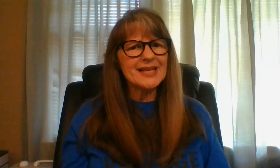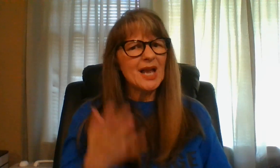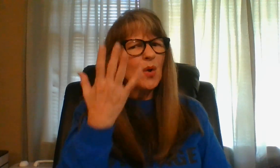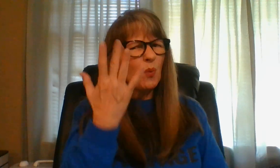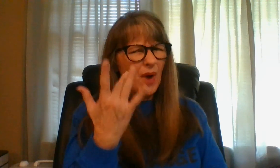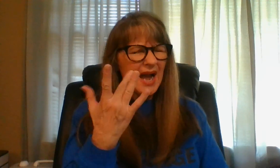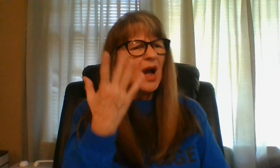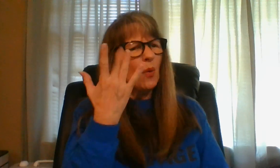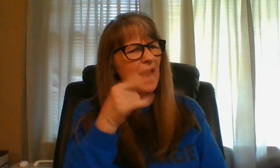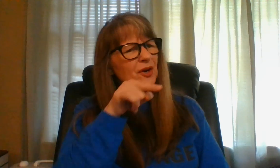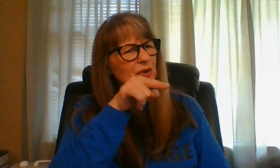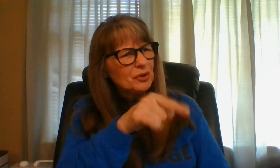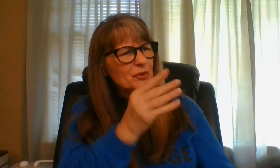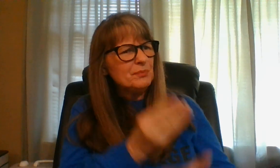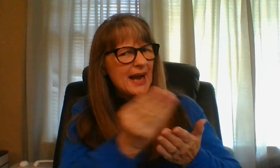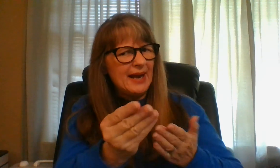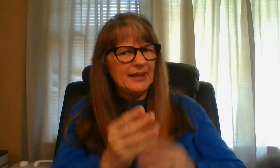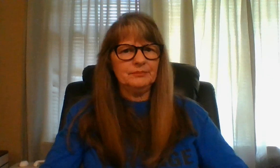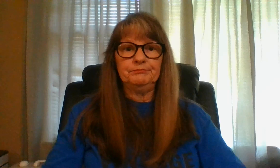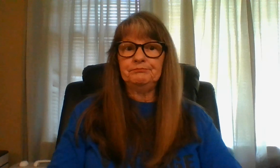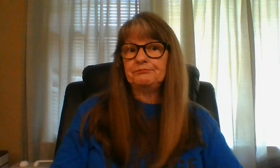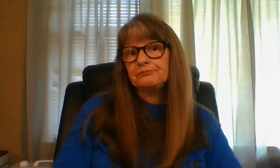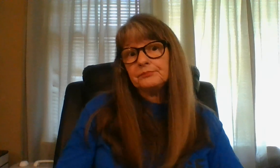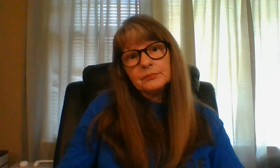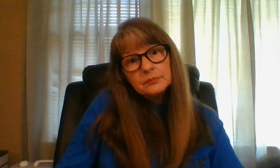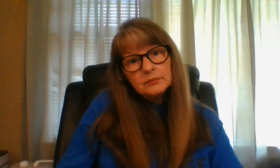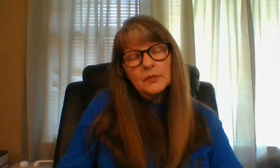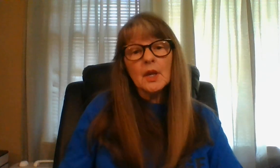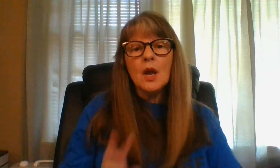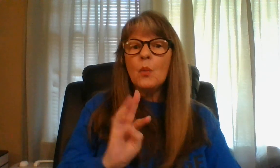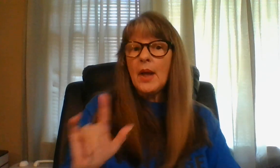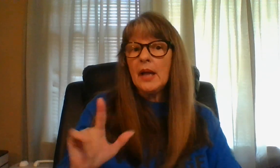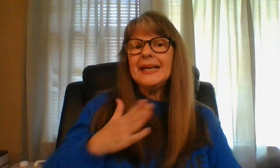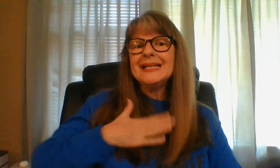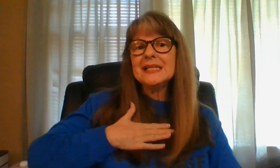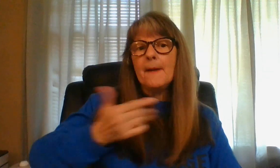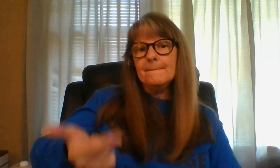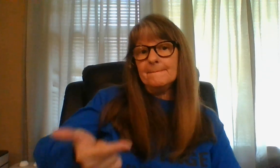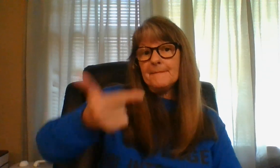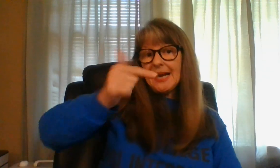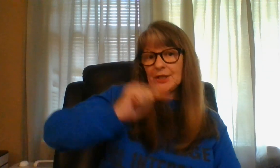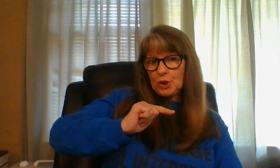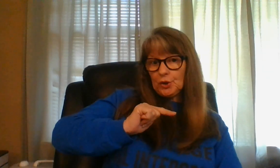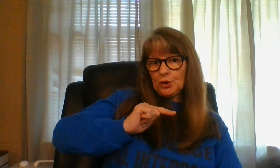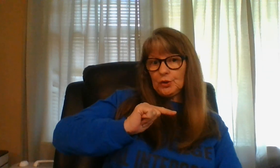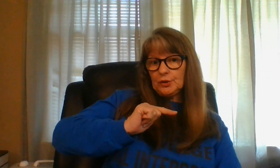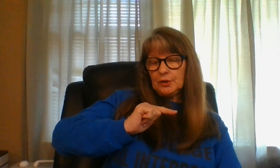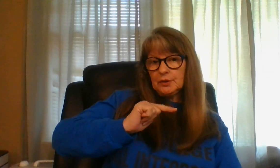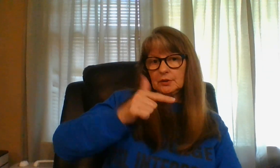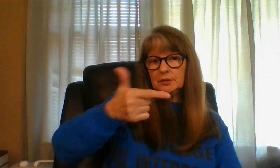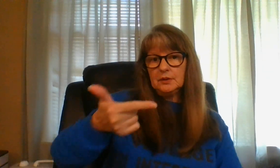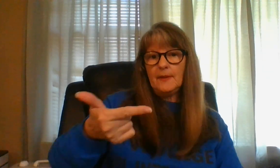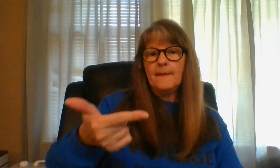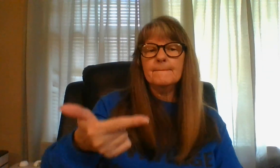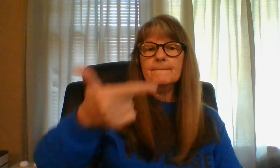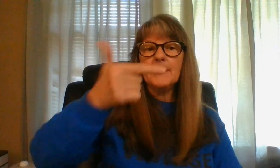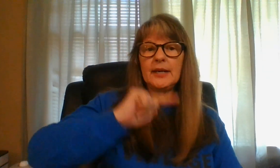say, why are you buying it? Well, it's my turn. My